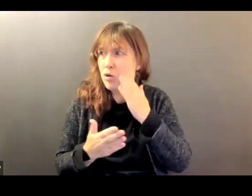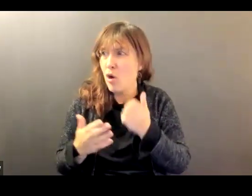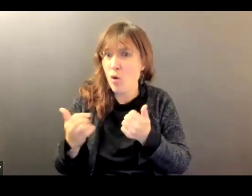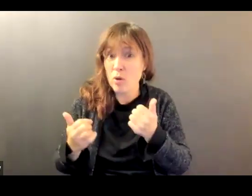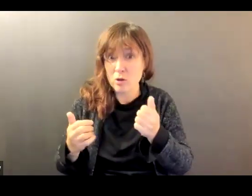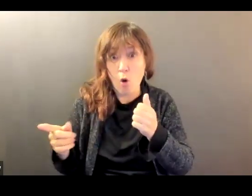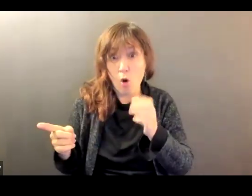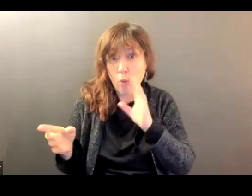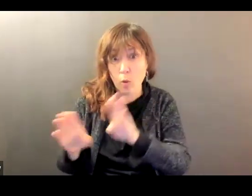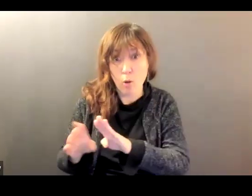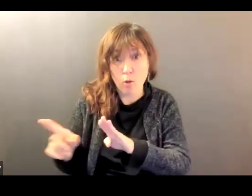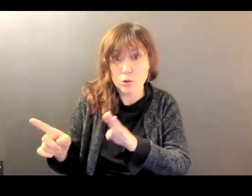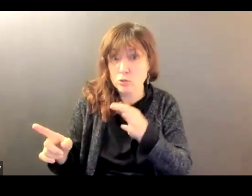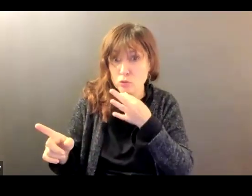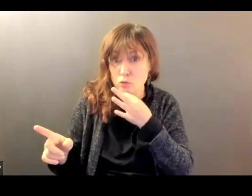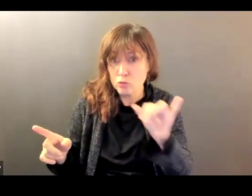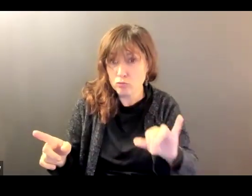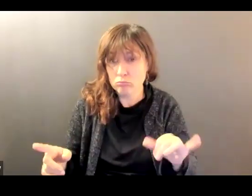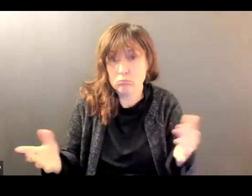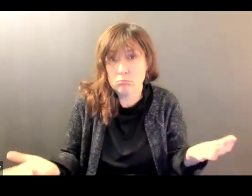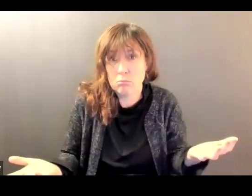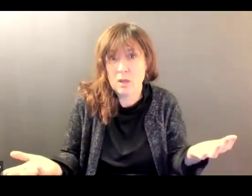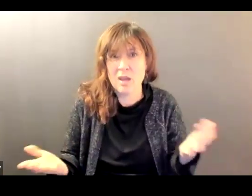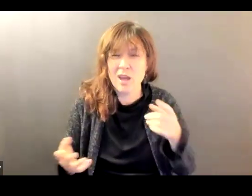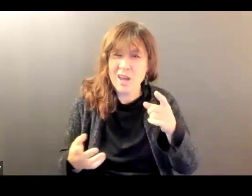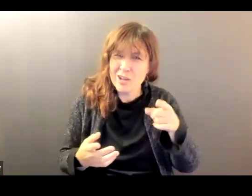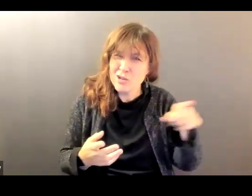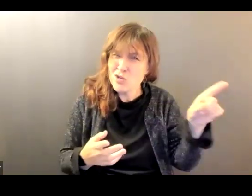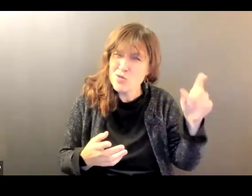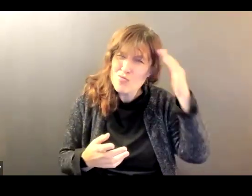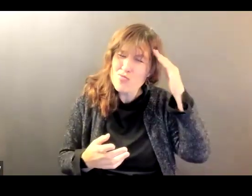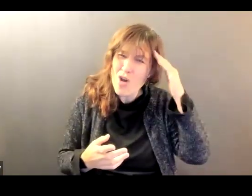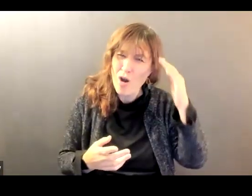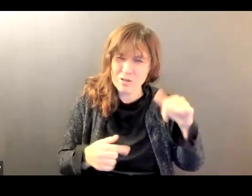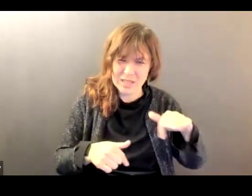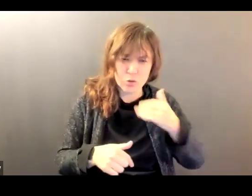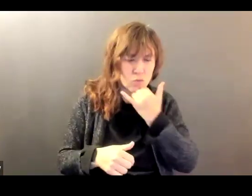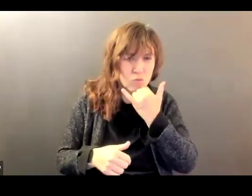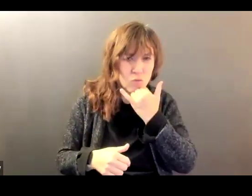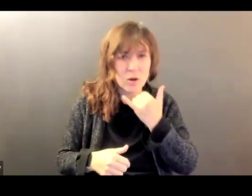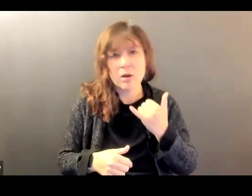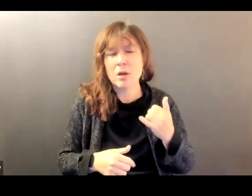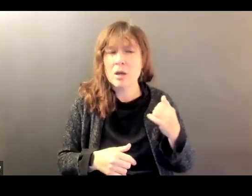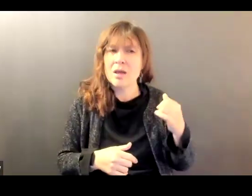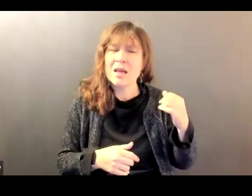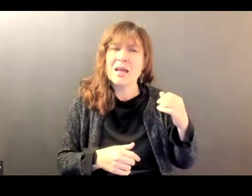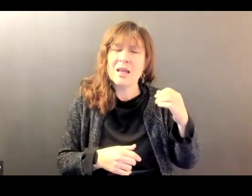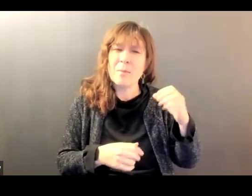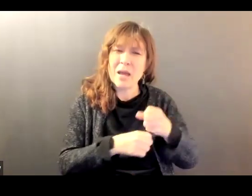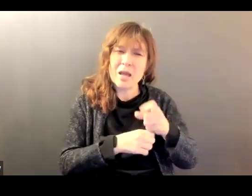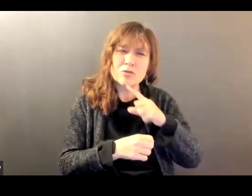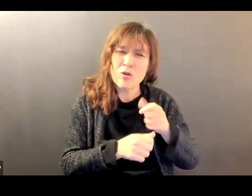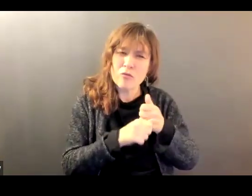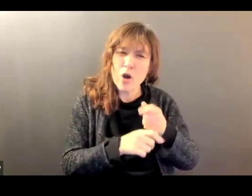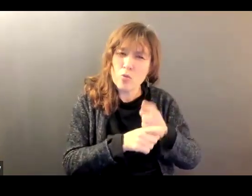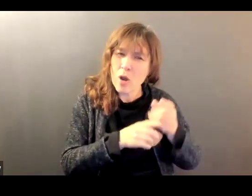next? Deep down inside, you know what you're doing to these communities is wrong. Listen to the angel on your shoulder. Please vote no on